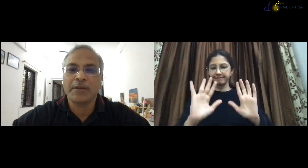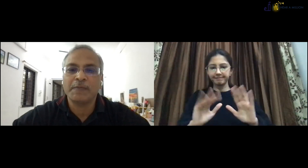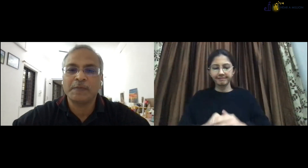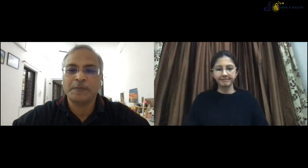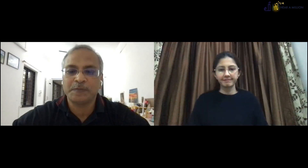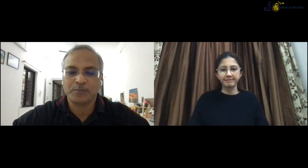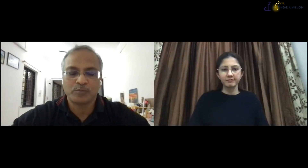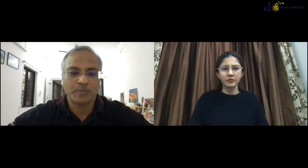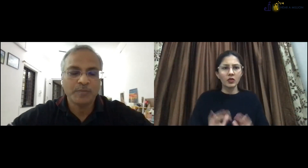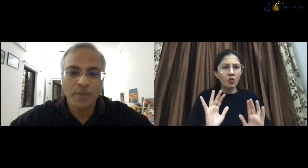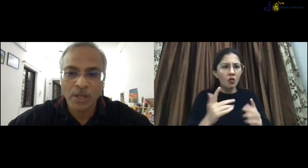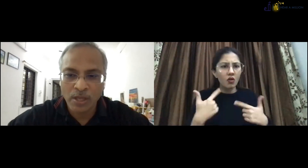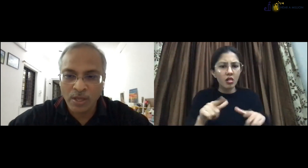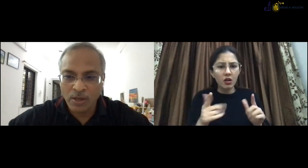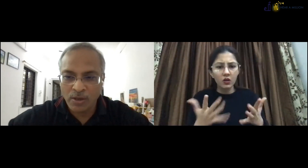it's disabled. Okay.